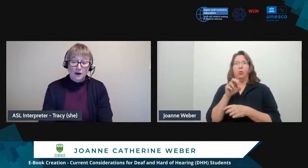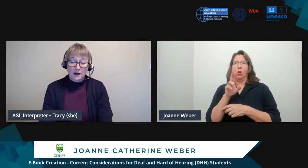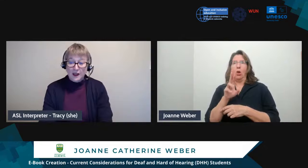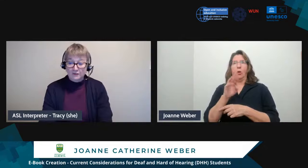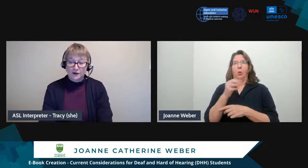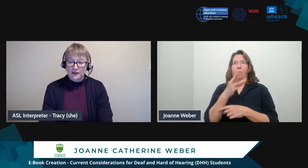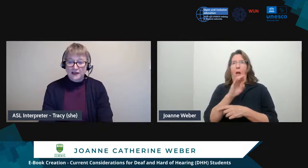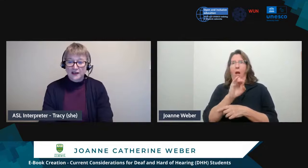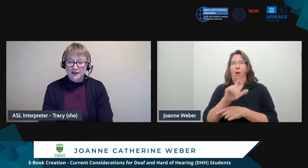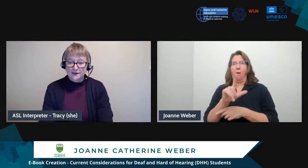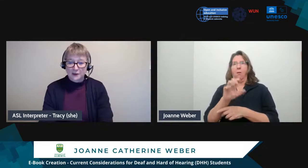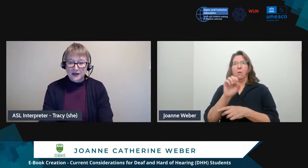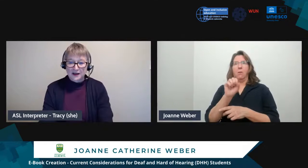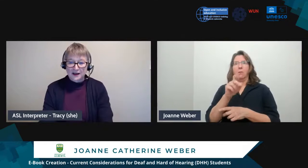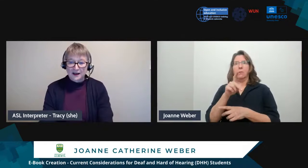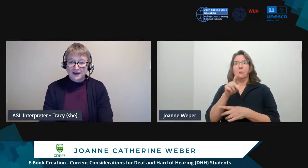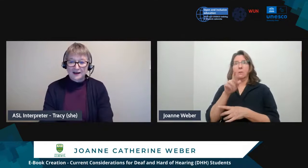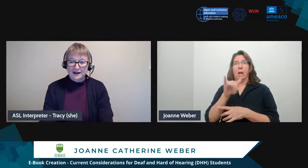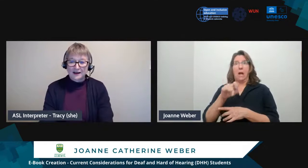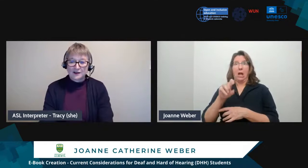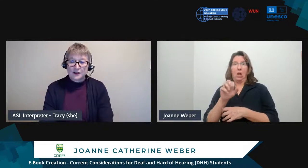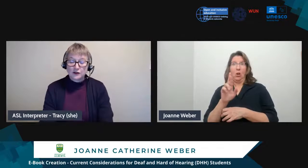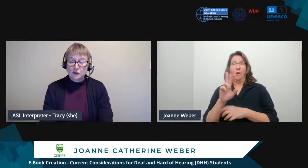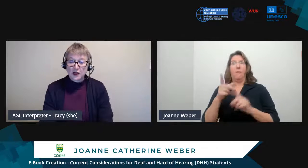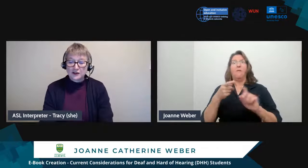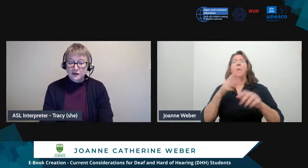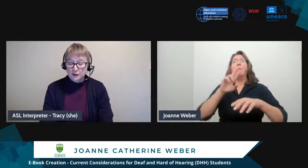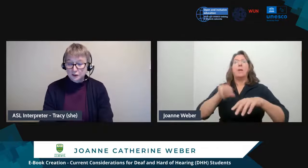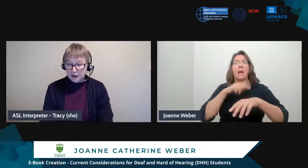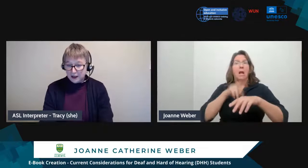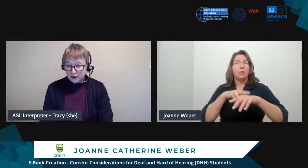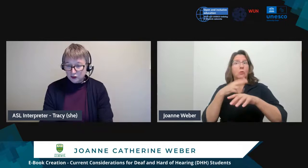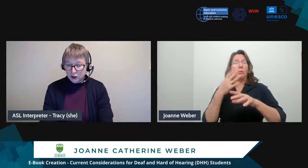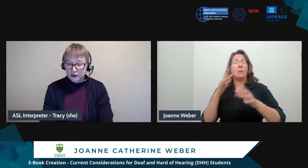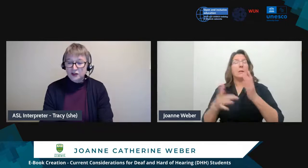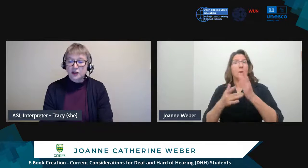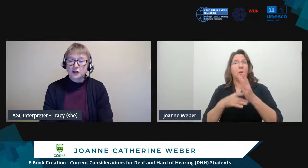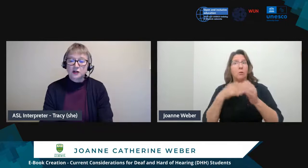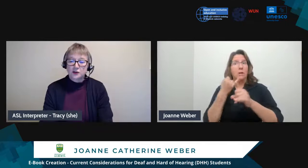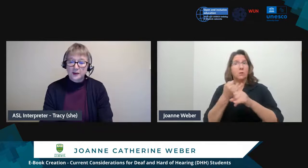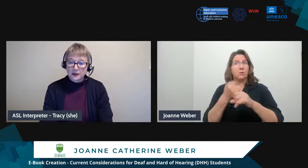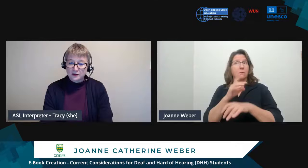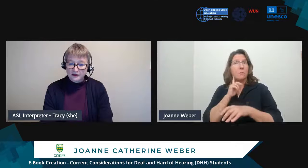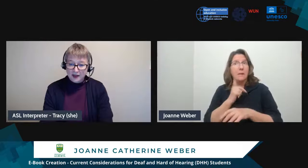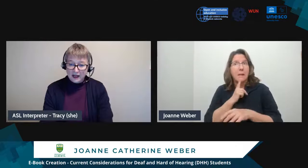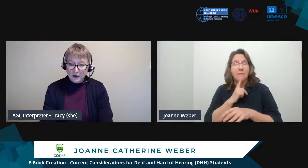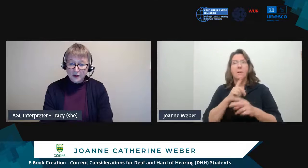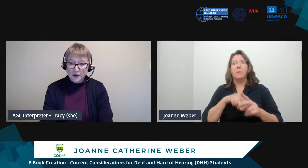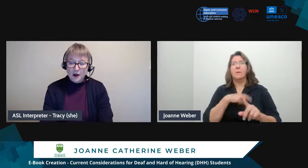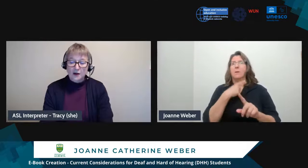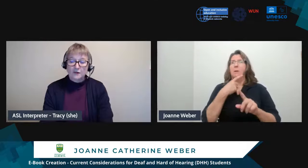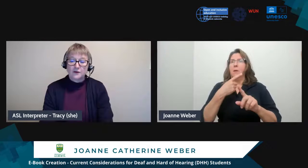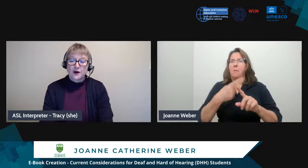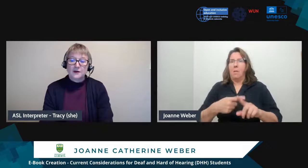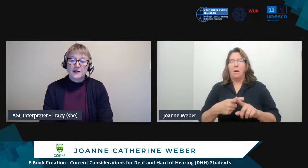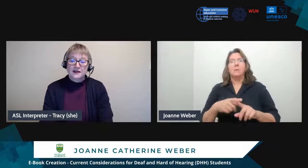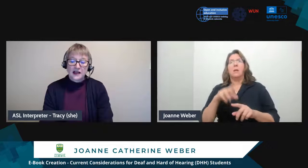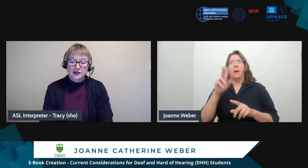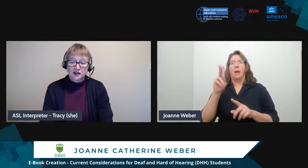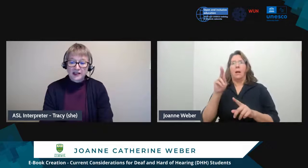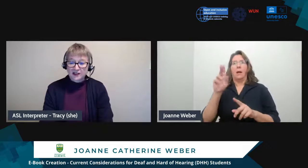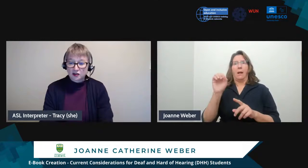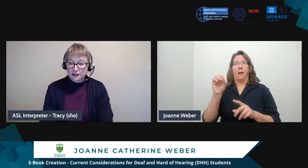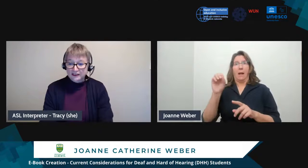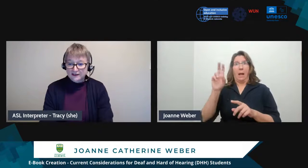team effort in this way. So I do want to acknowledge Dr. Michael Skyer from